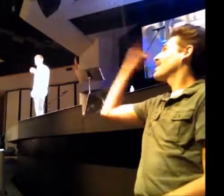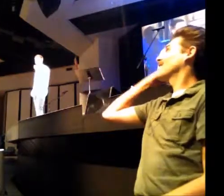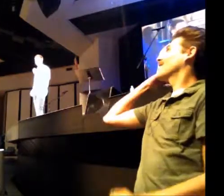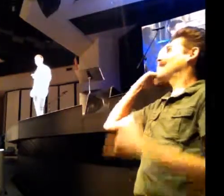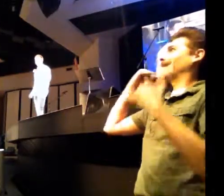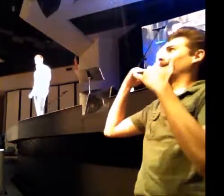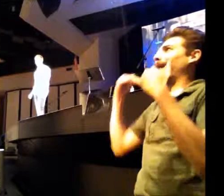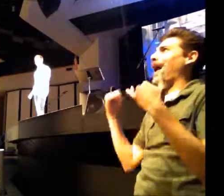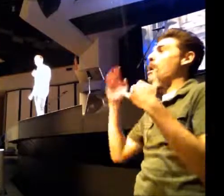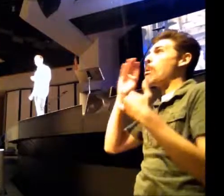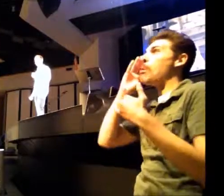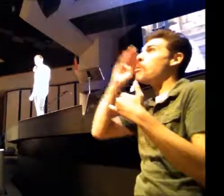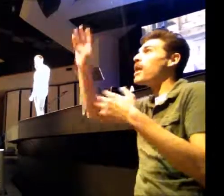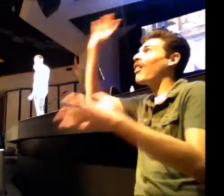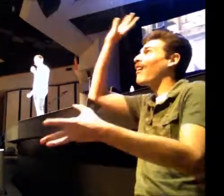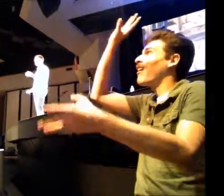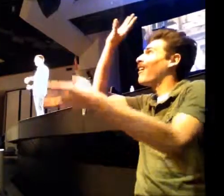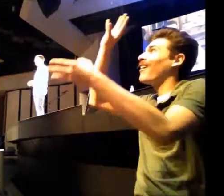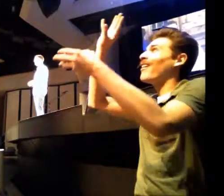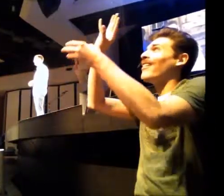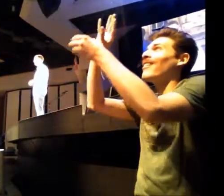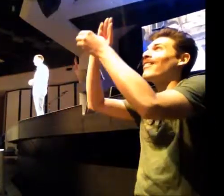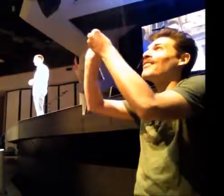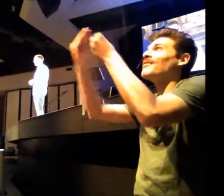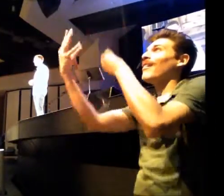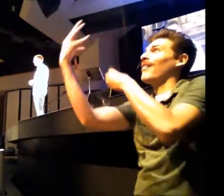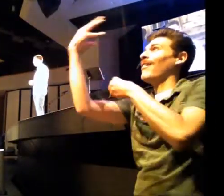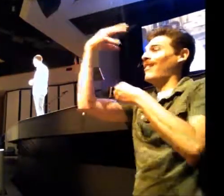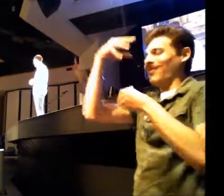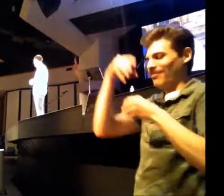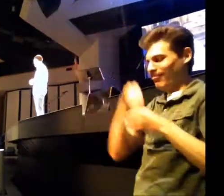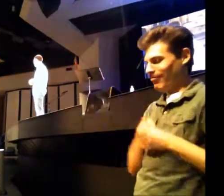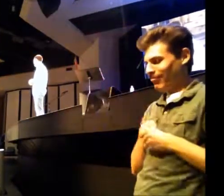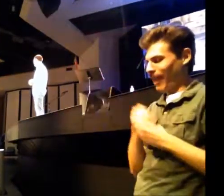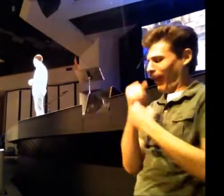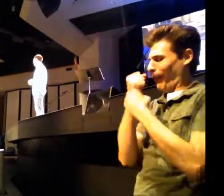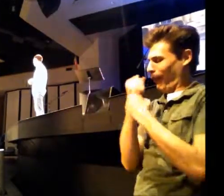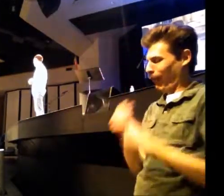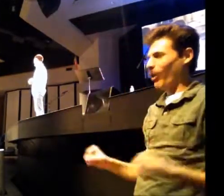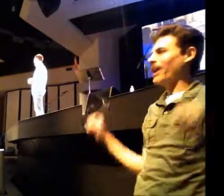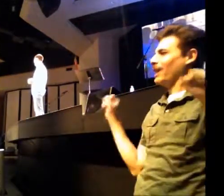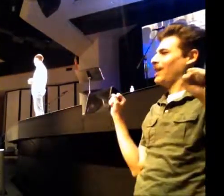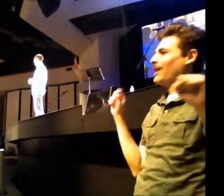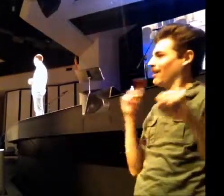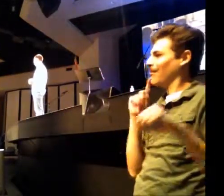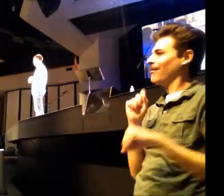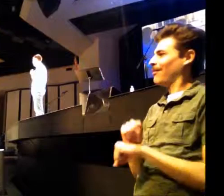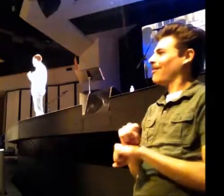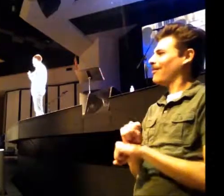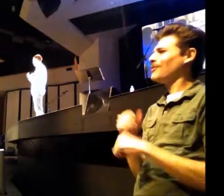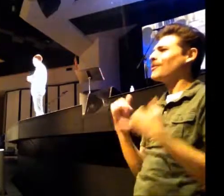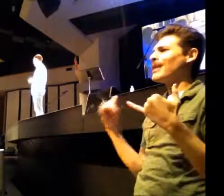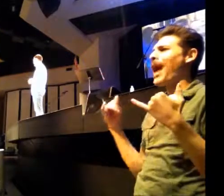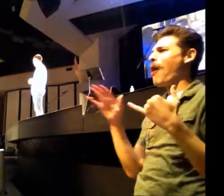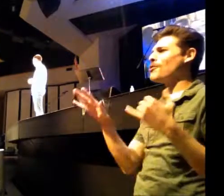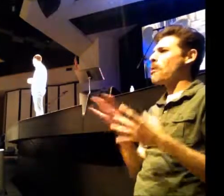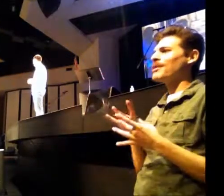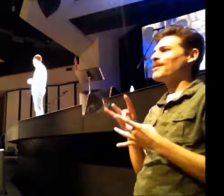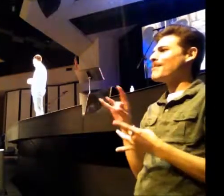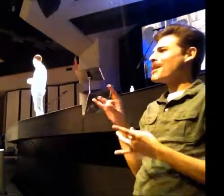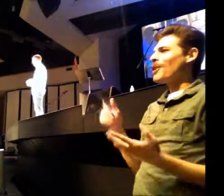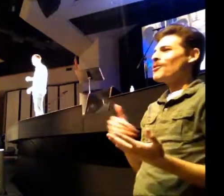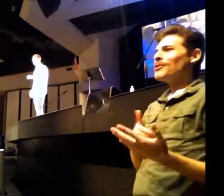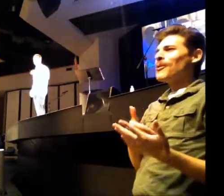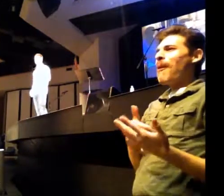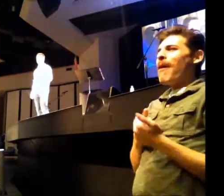Jesus that you are free. So may you find yourself reclining in spirit in this